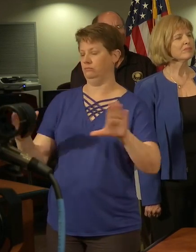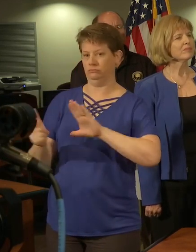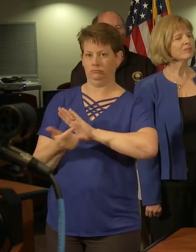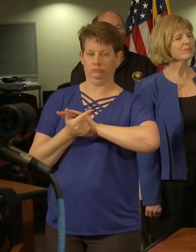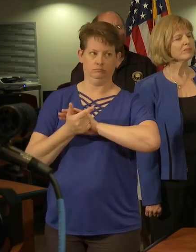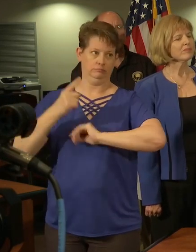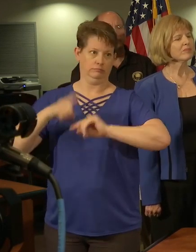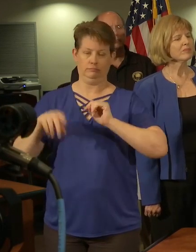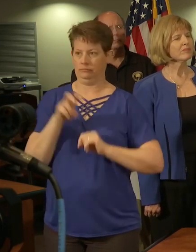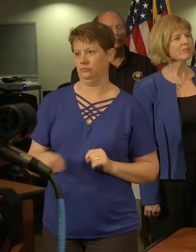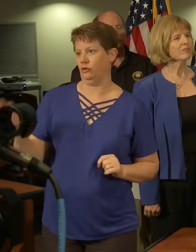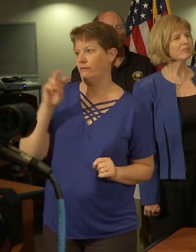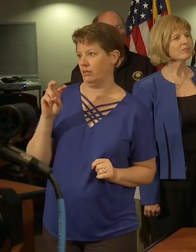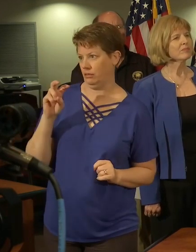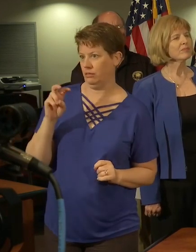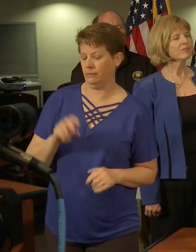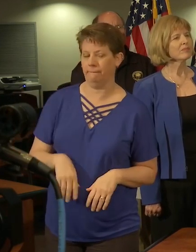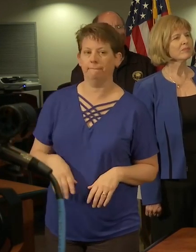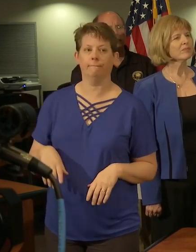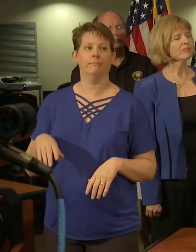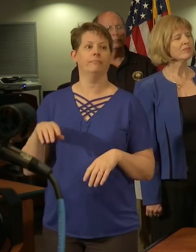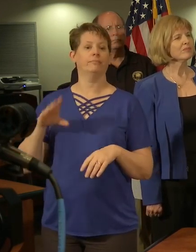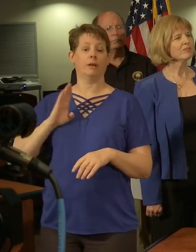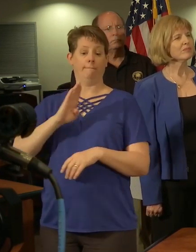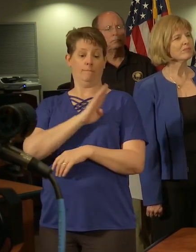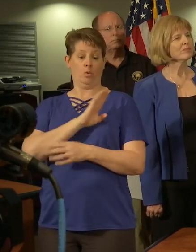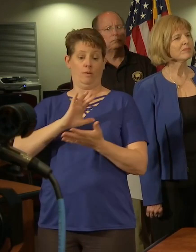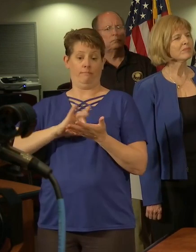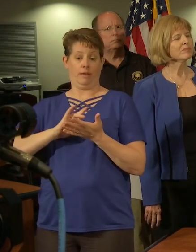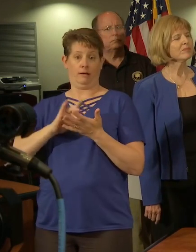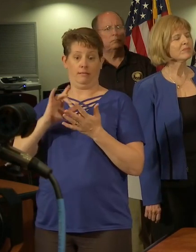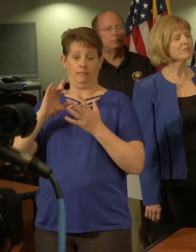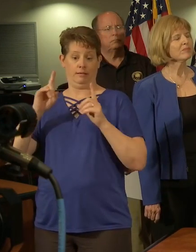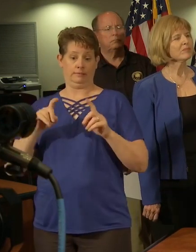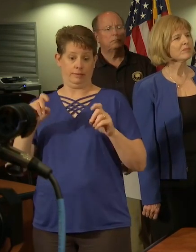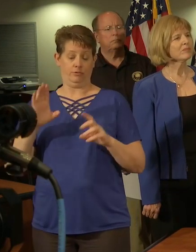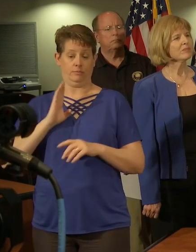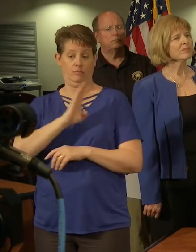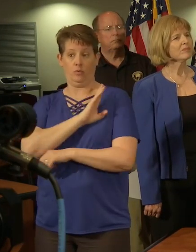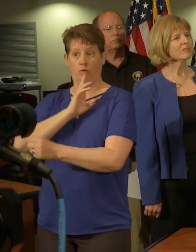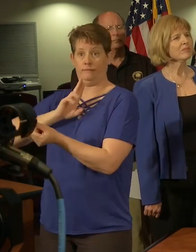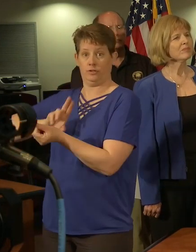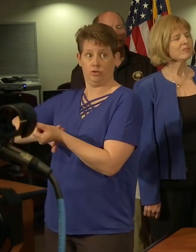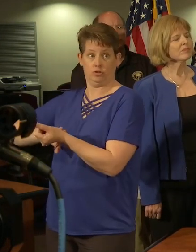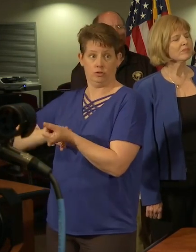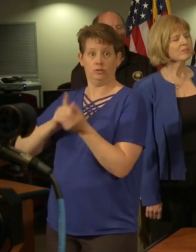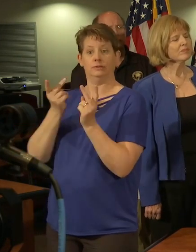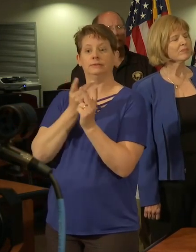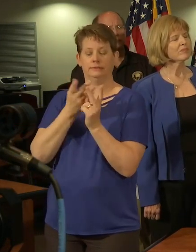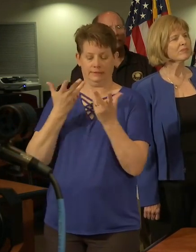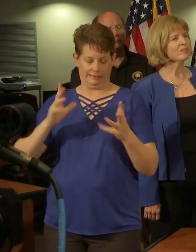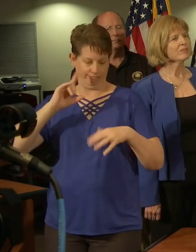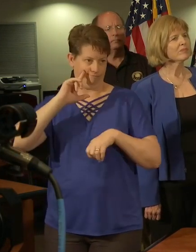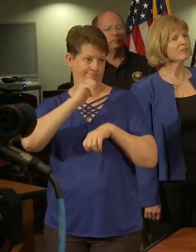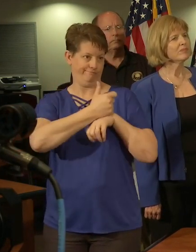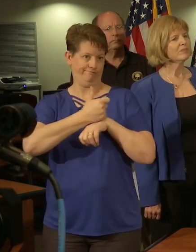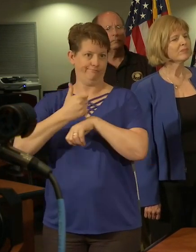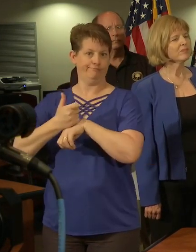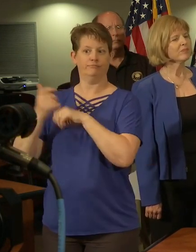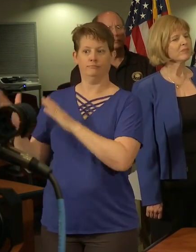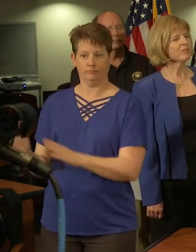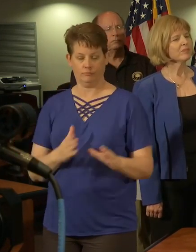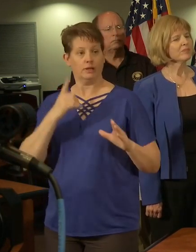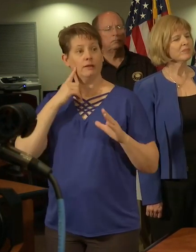prohibited. And the Board of Medical Examiners and the Board of Nursing have procedures in place to